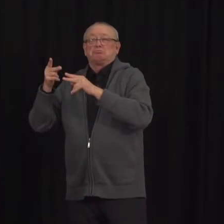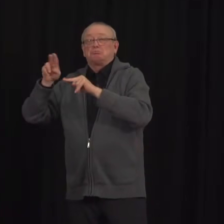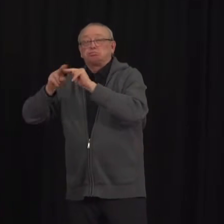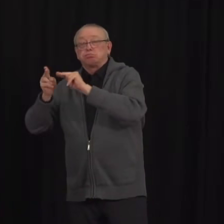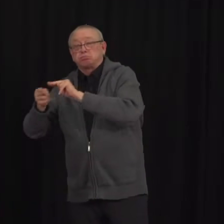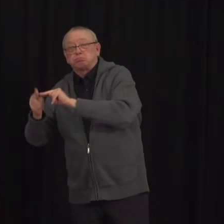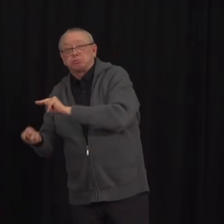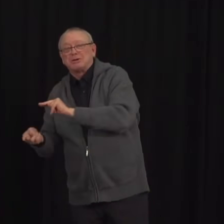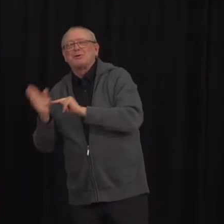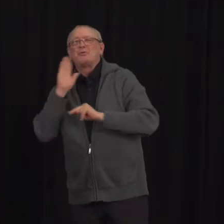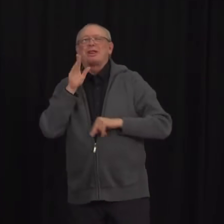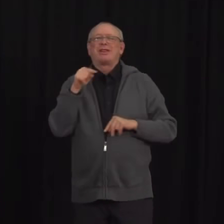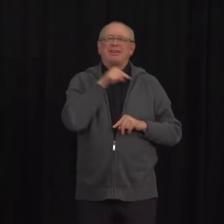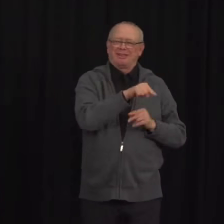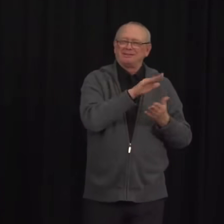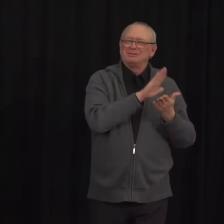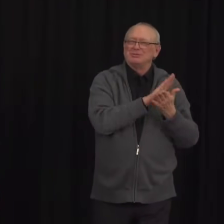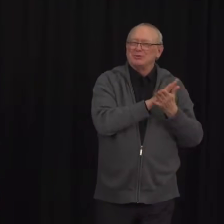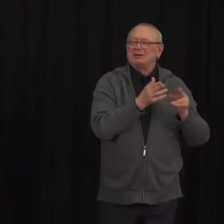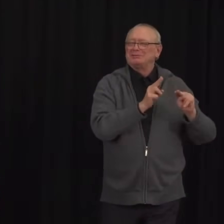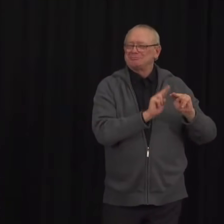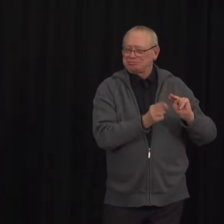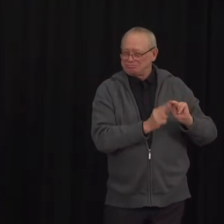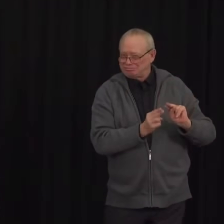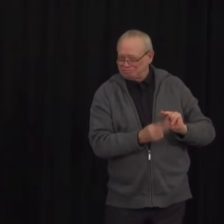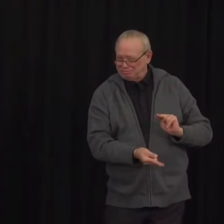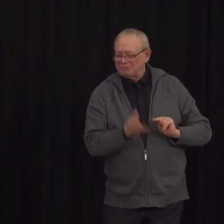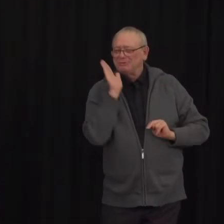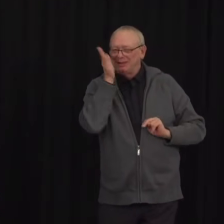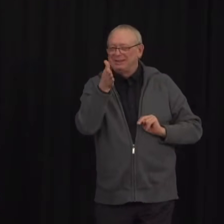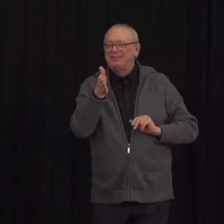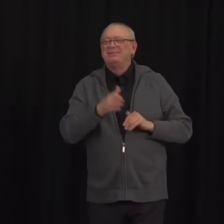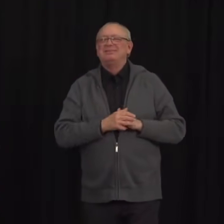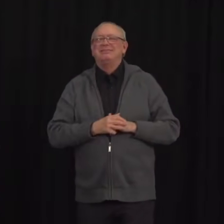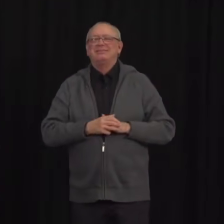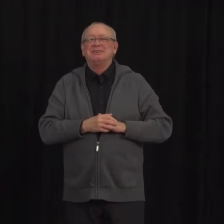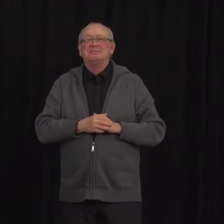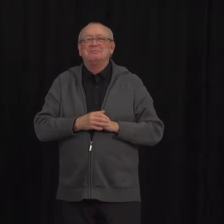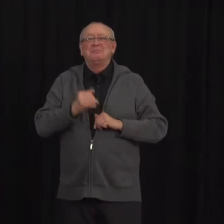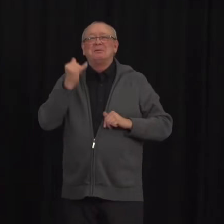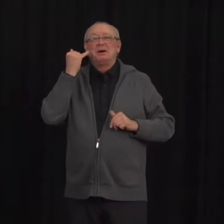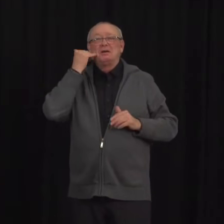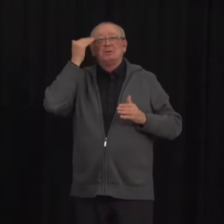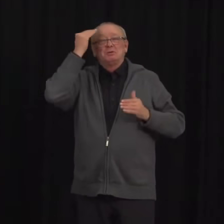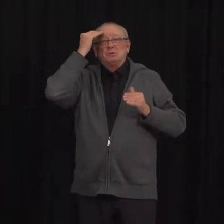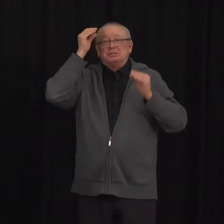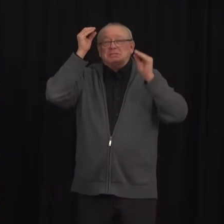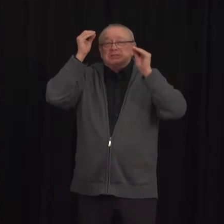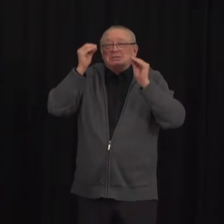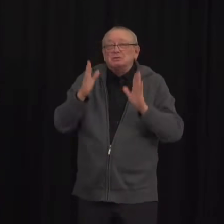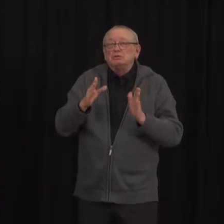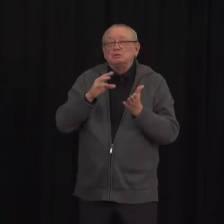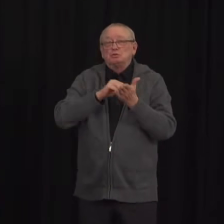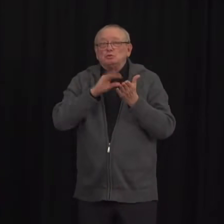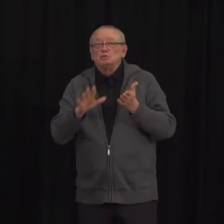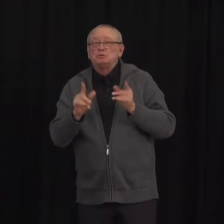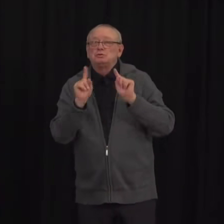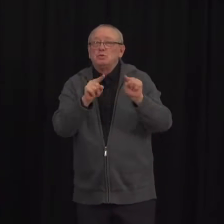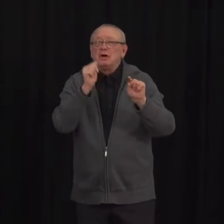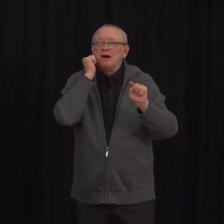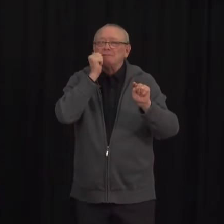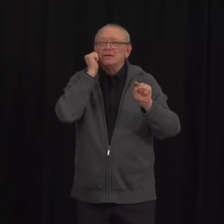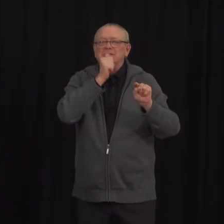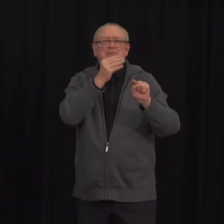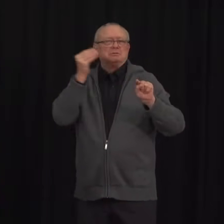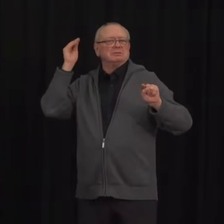this reflected in school numbers. So if you know a teacher or a student going to school each day, think of them as